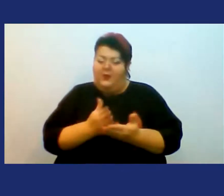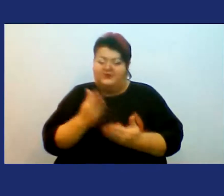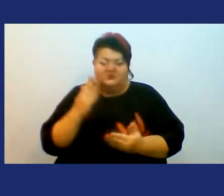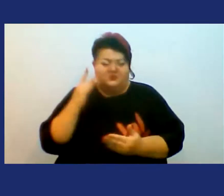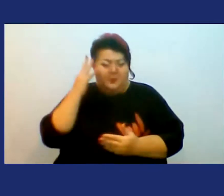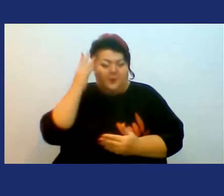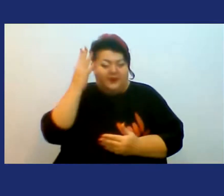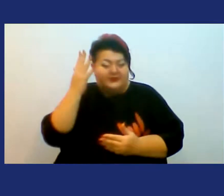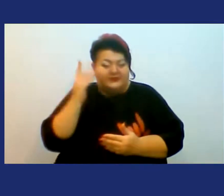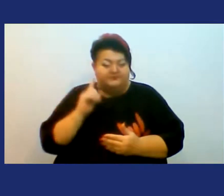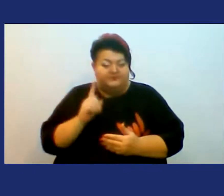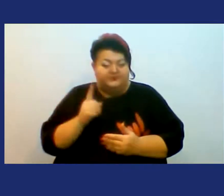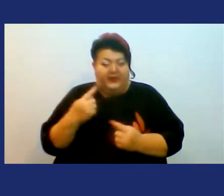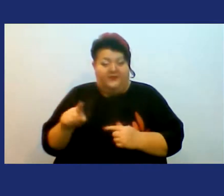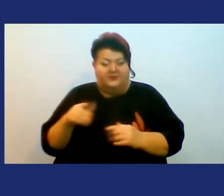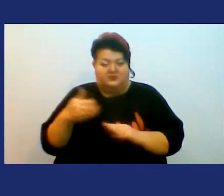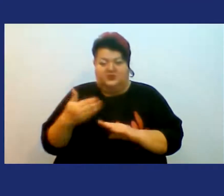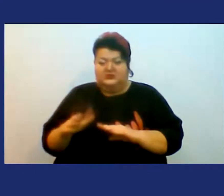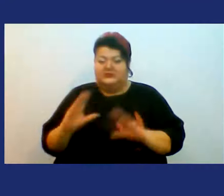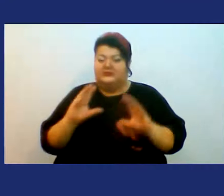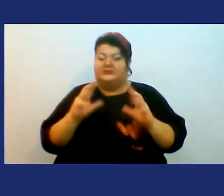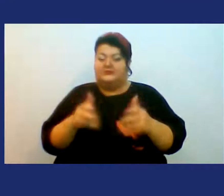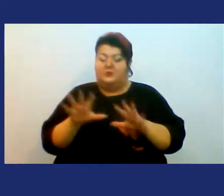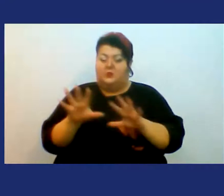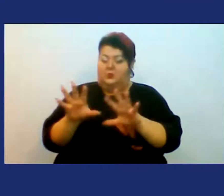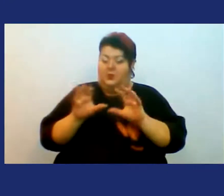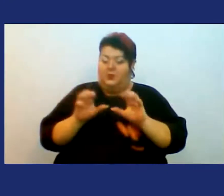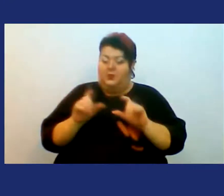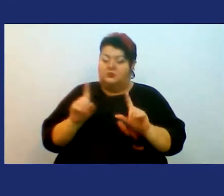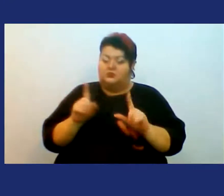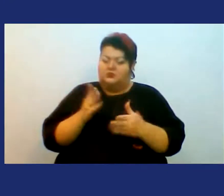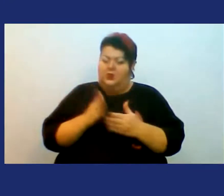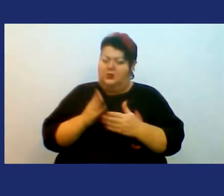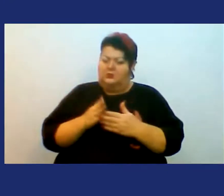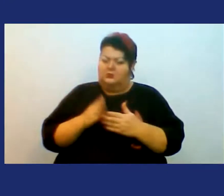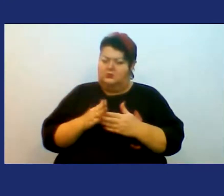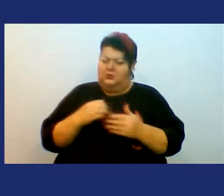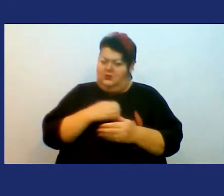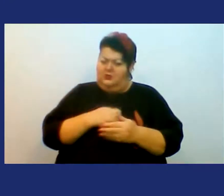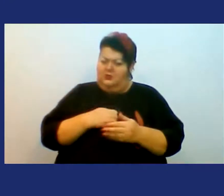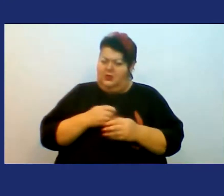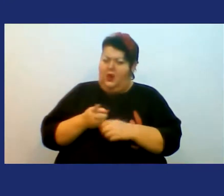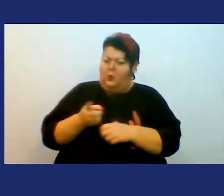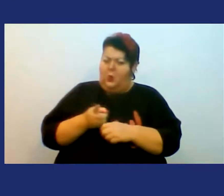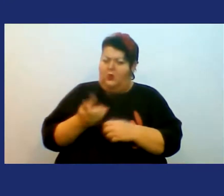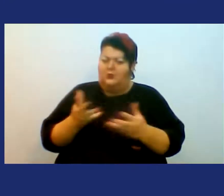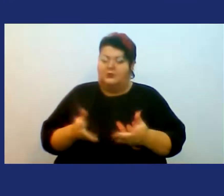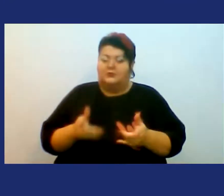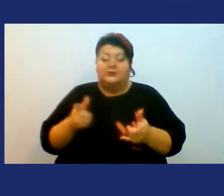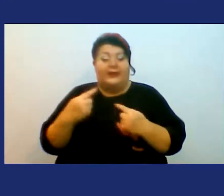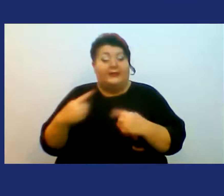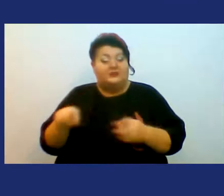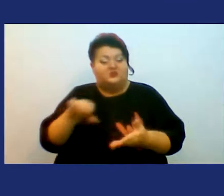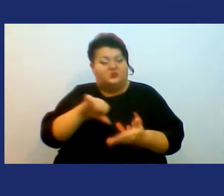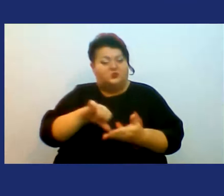very often independent districting commissions are the ones that design constituency boundaries. And this